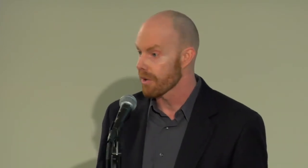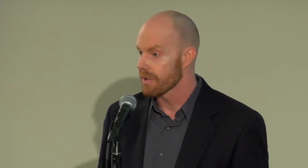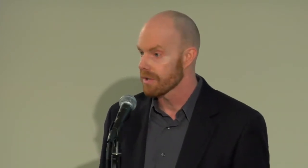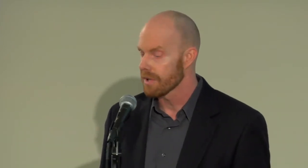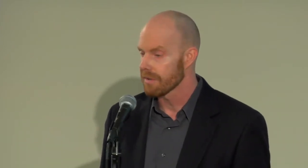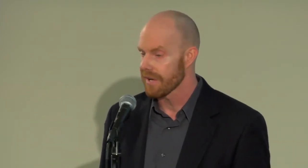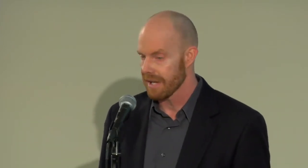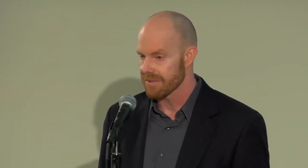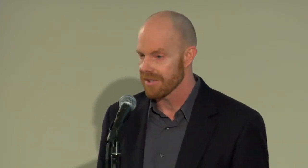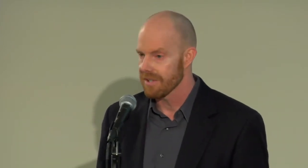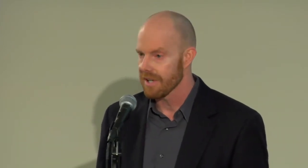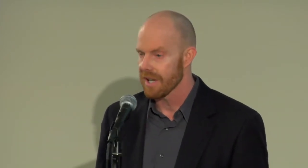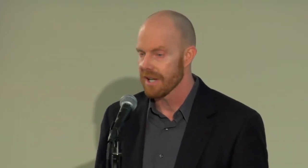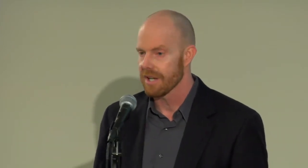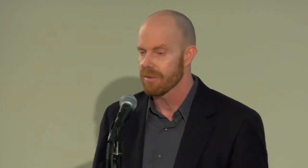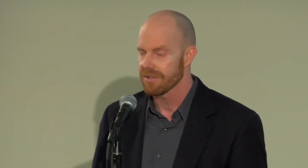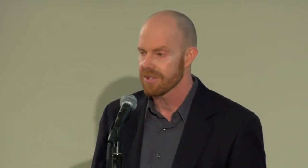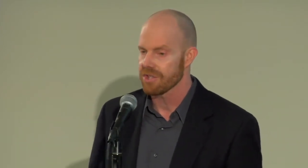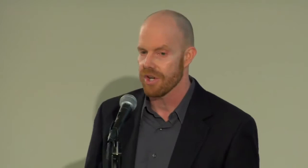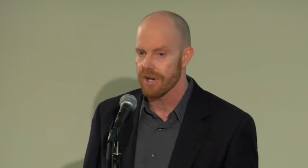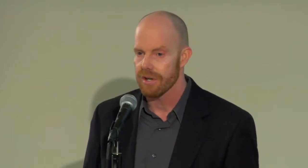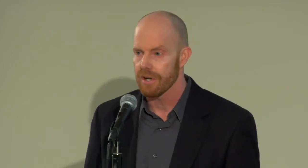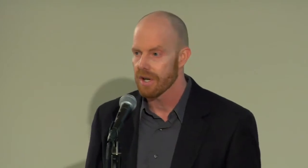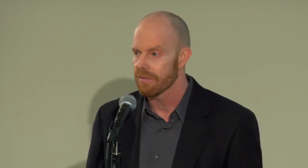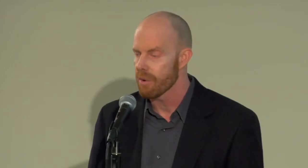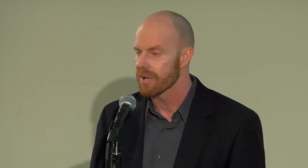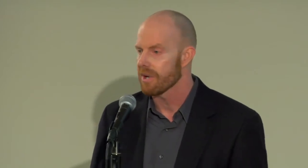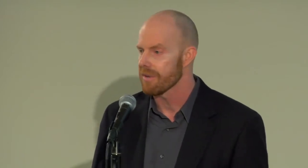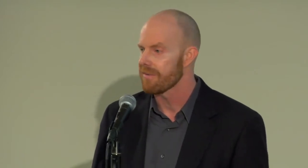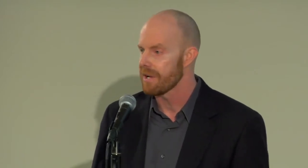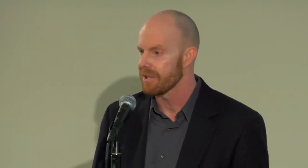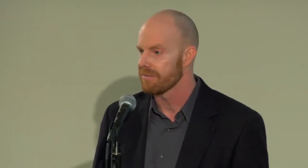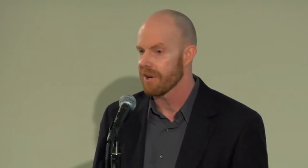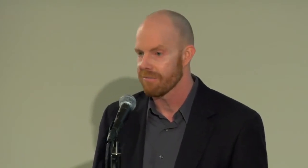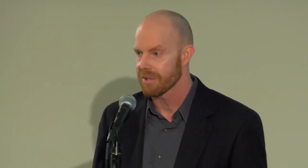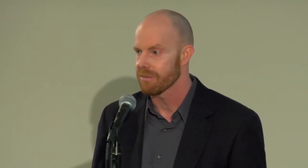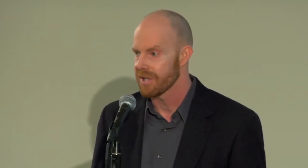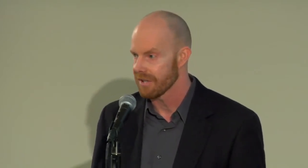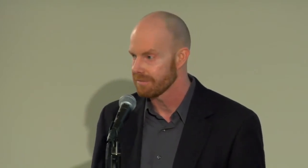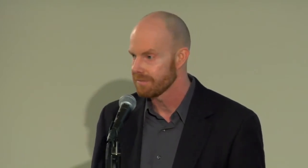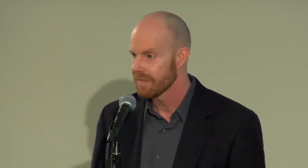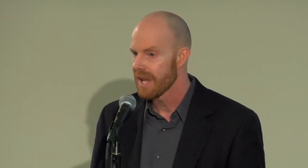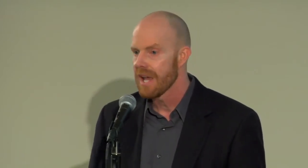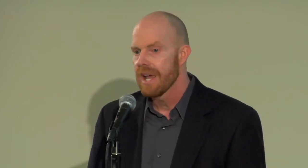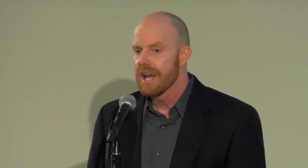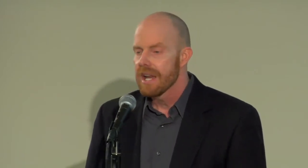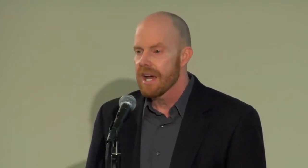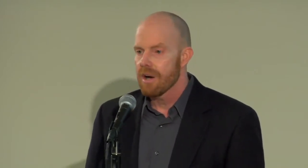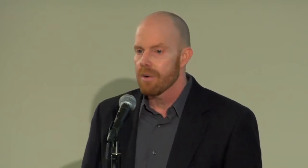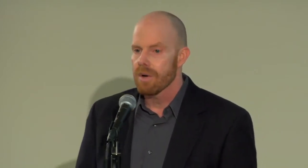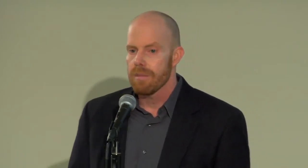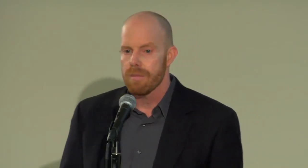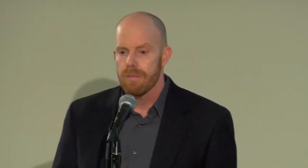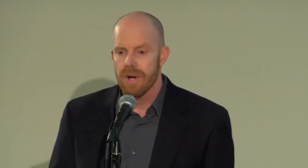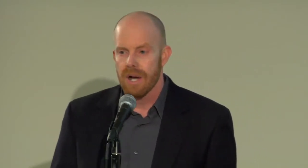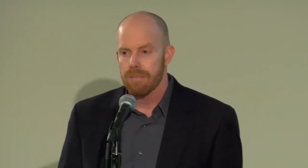Minnesota board of APSE, and I'm also the chair of what we call the Family Involvement Committee.